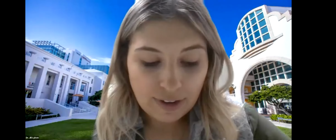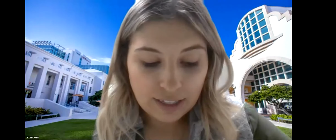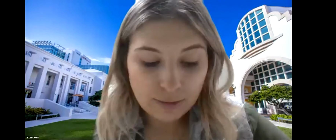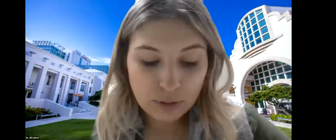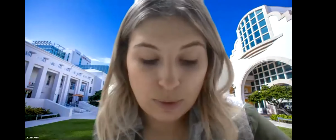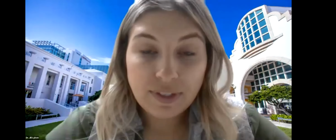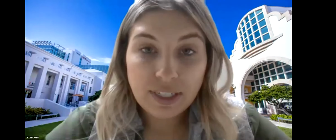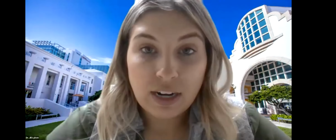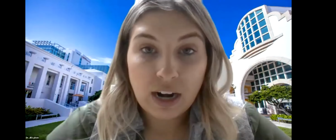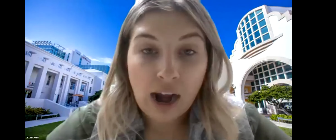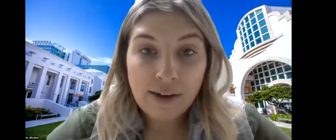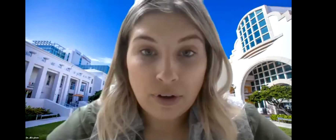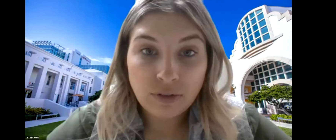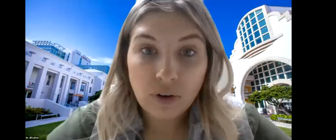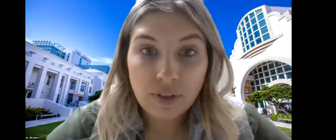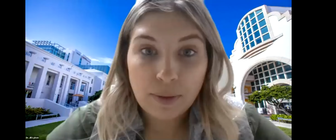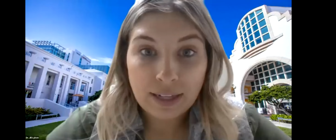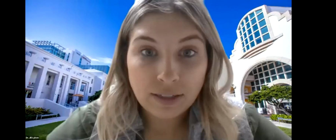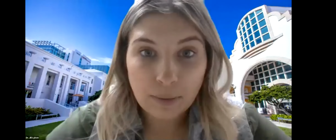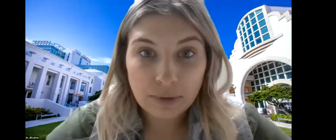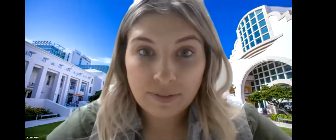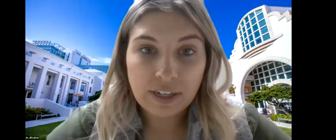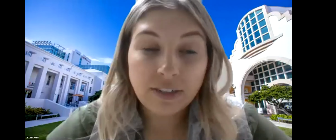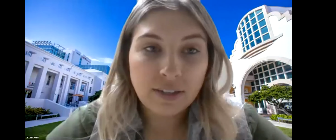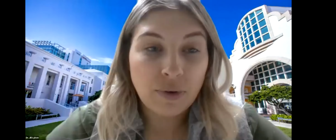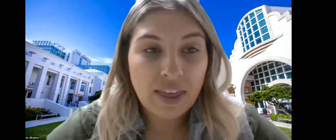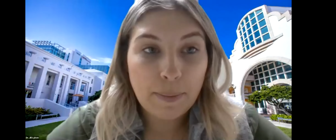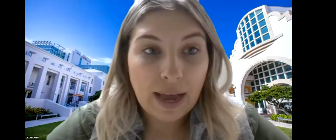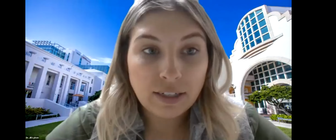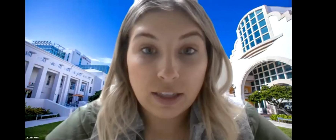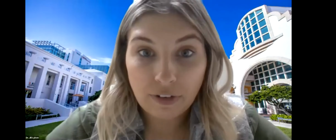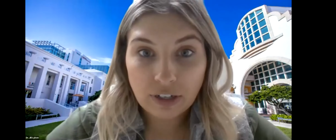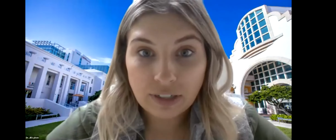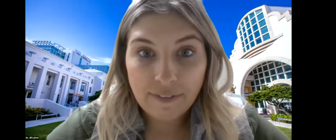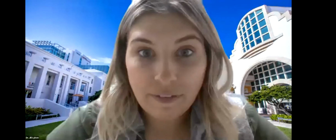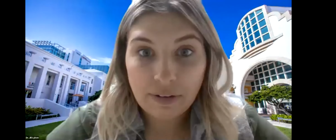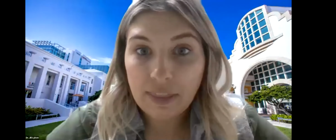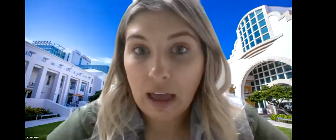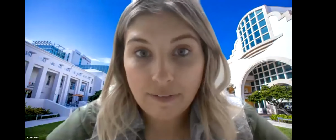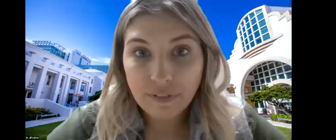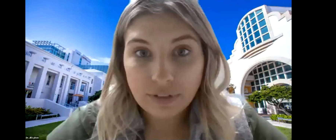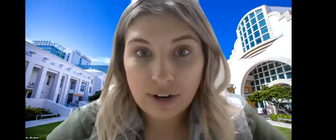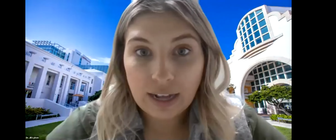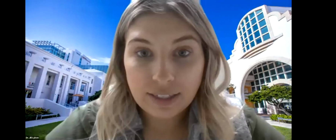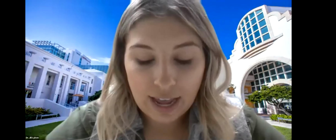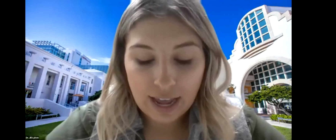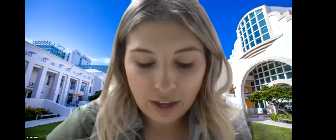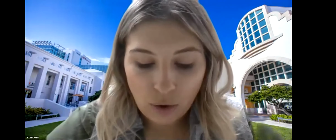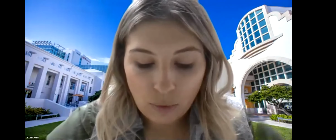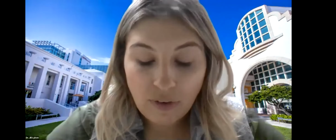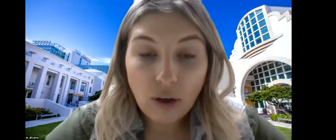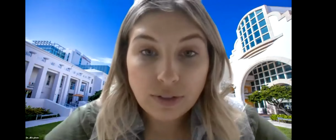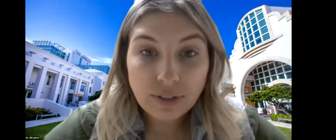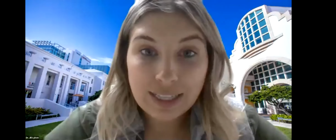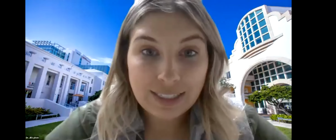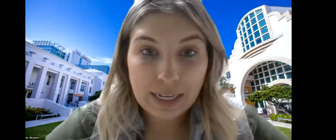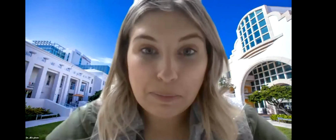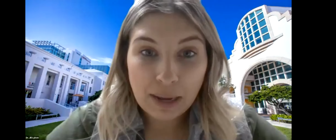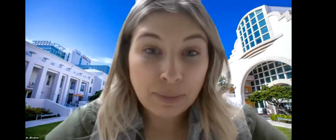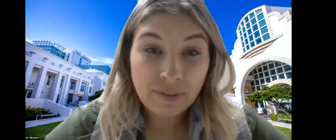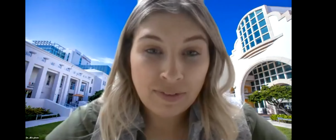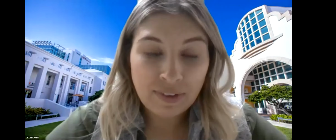Like advancements we have seen in our iPhones over the past couple of years, if we think back to the first iPhone and the iPhones that are out today, we've also seen